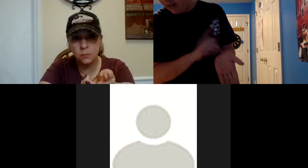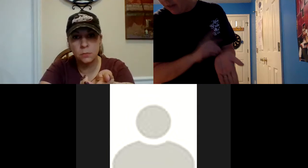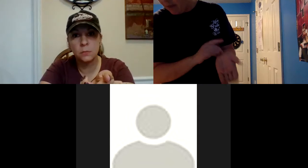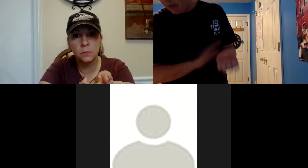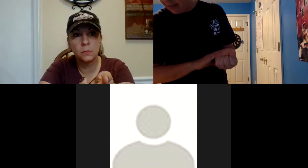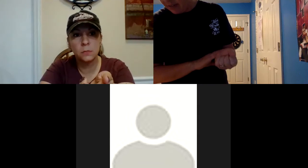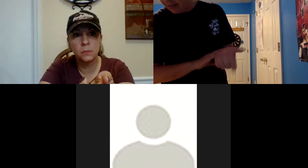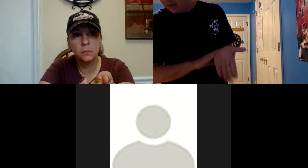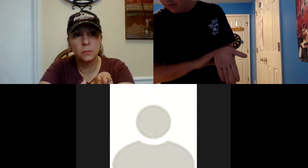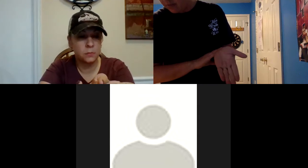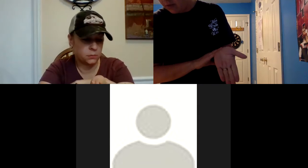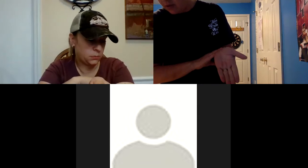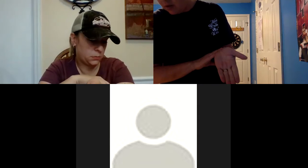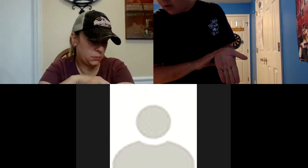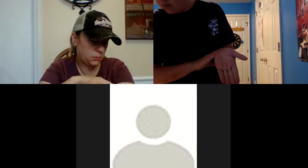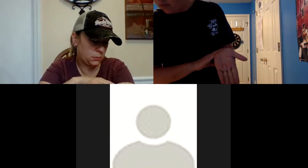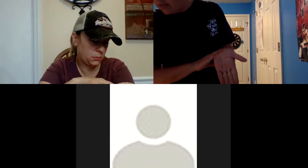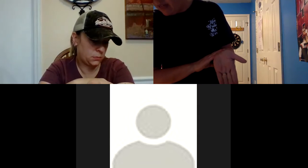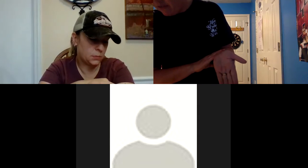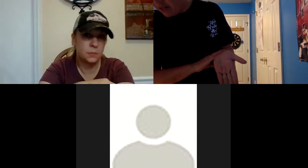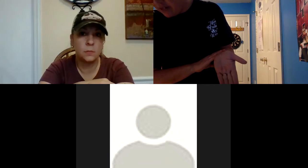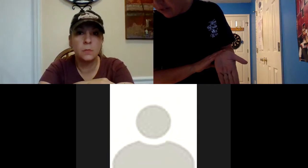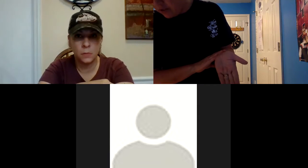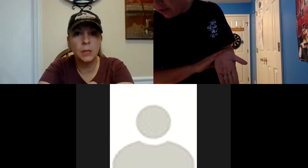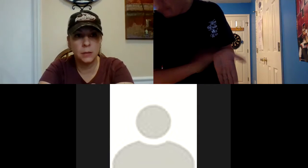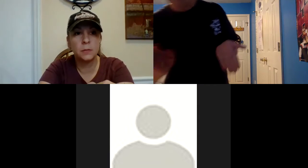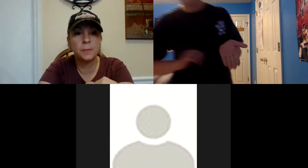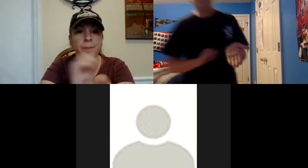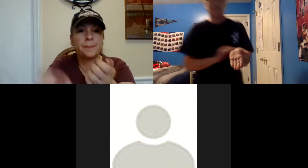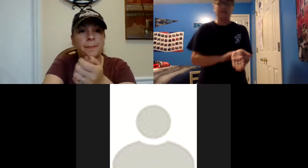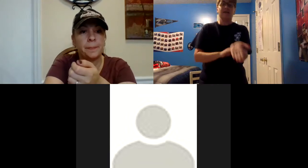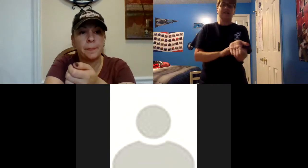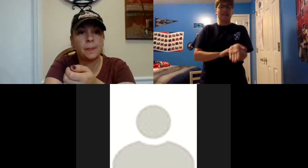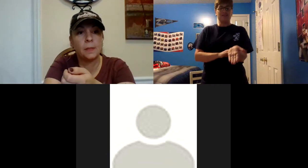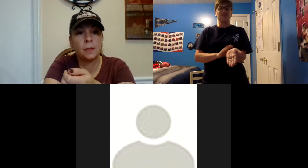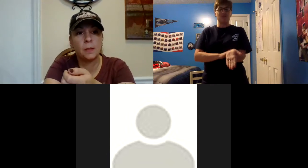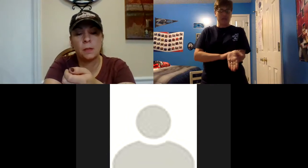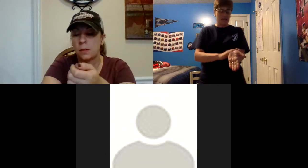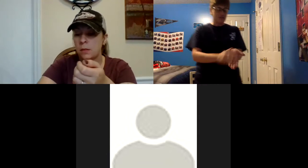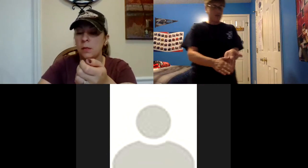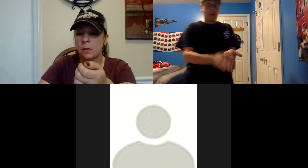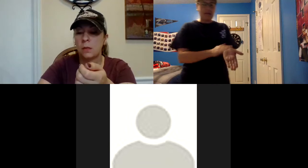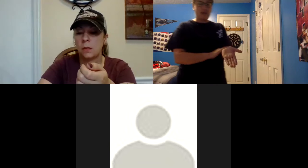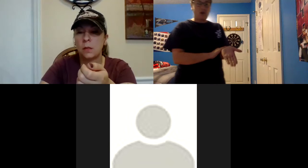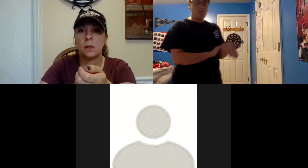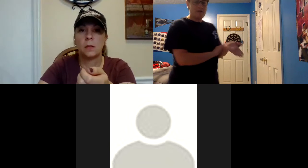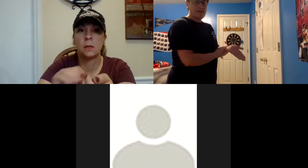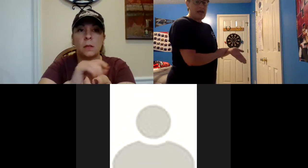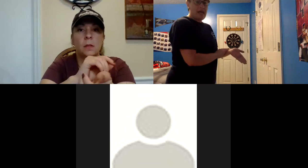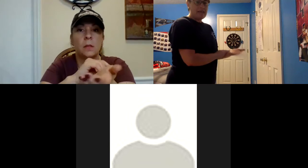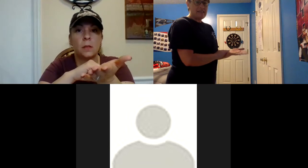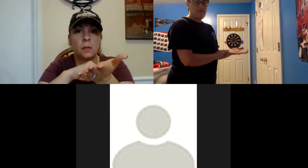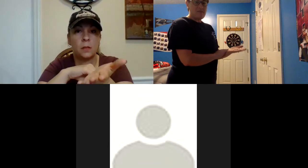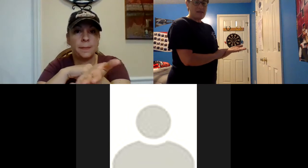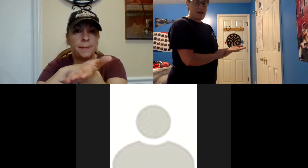quick, you know, I'm guessing it's, I can't find doctor on there. There it is. Yes. So she has her hand open,